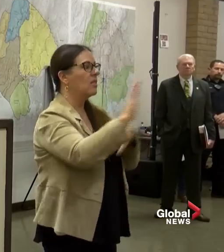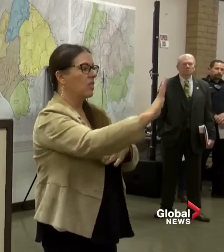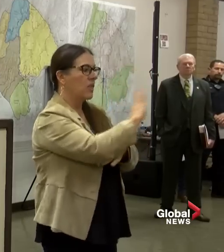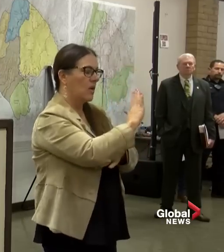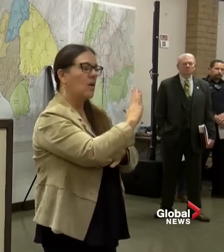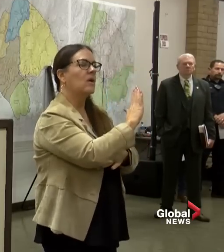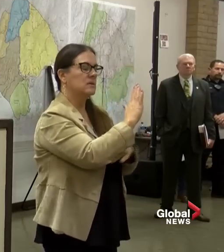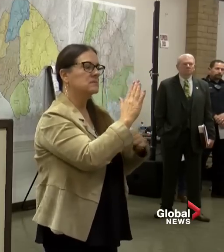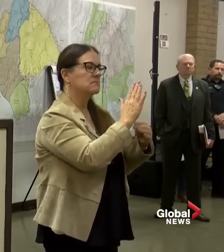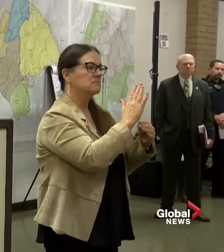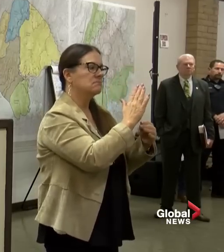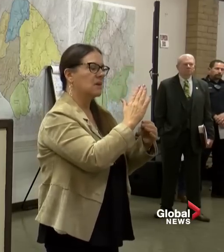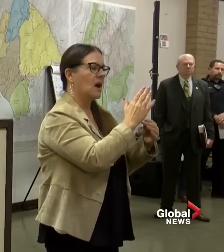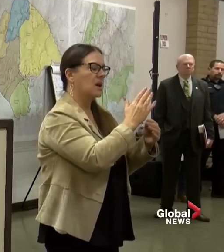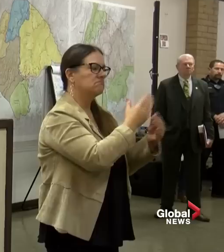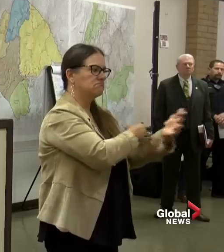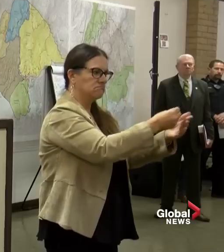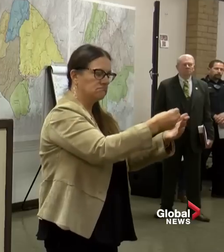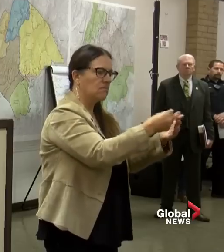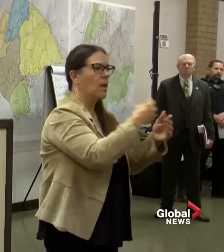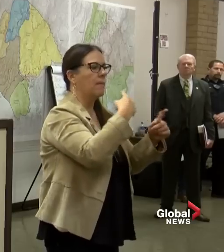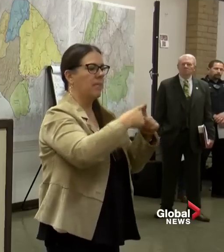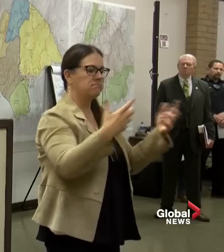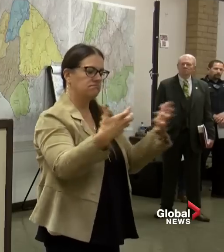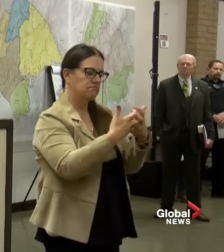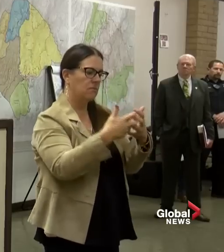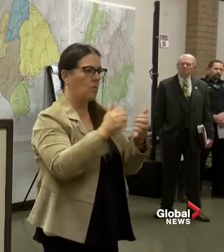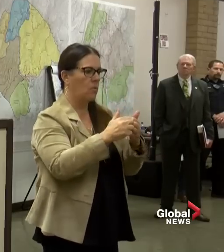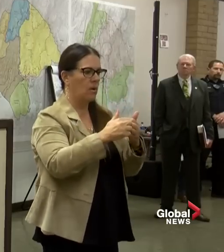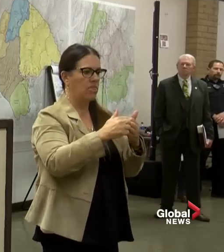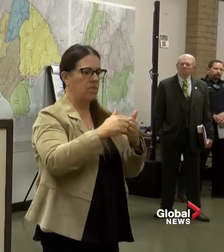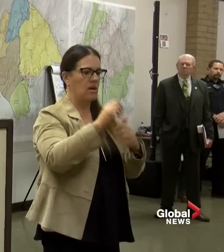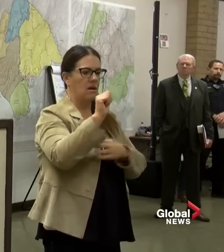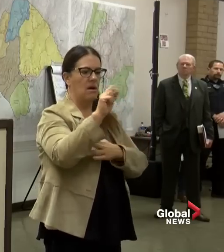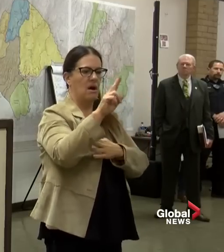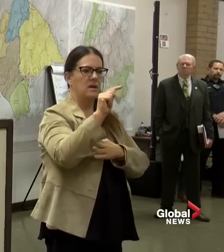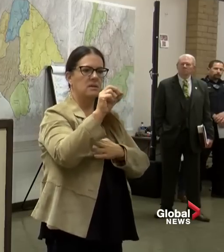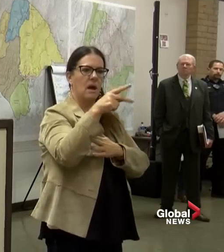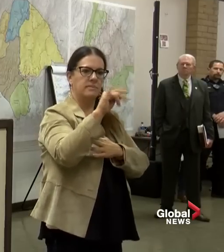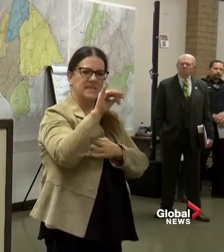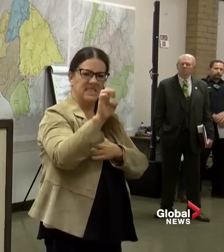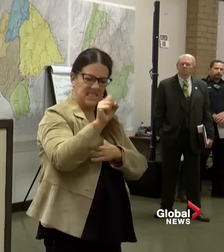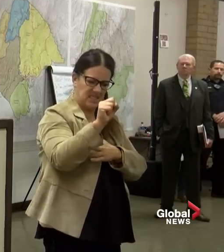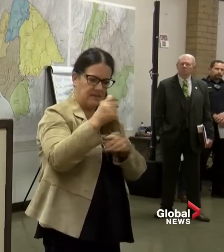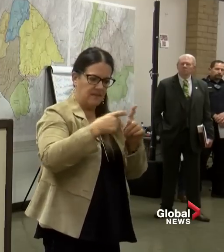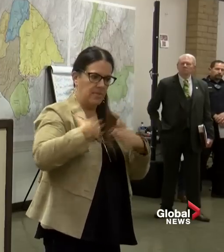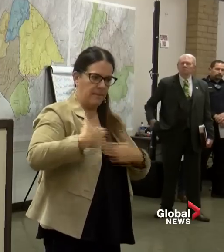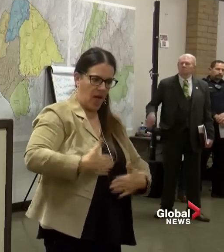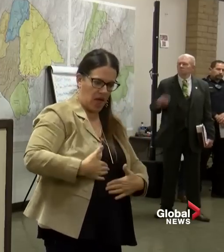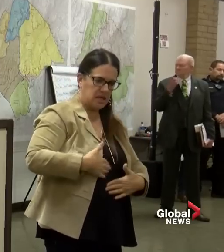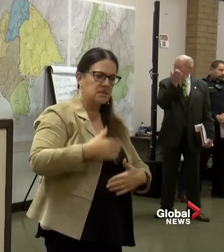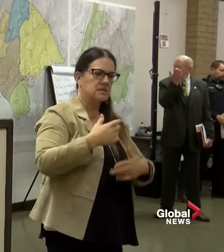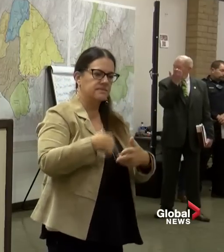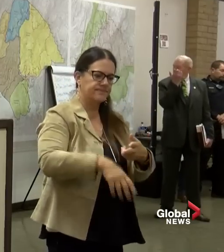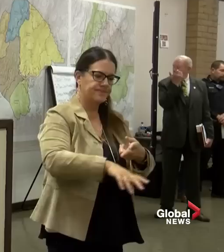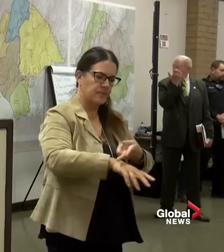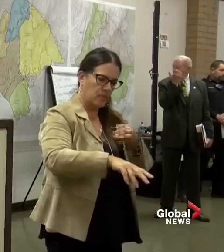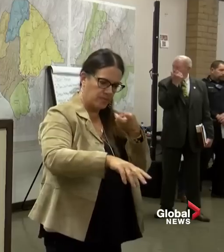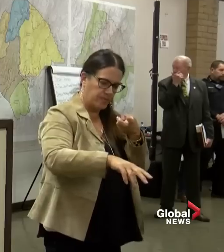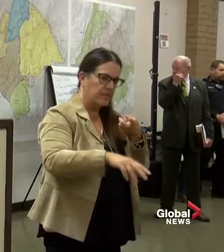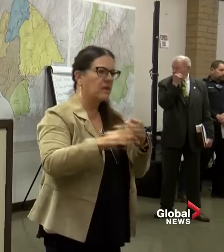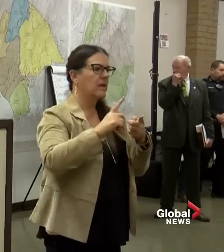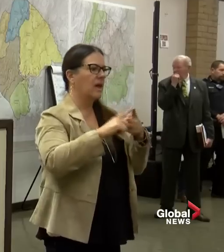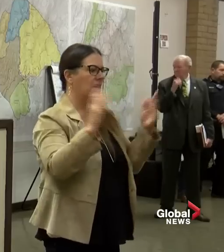autopsy. We've been able to run those samples through our instrument,